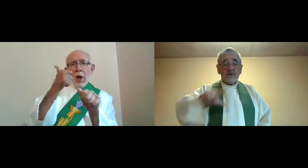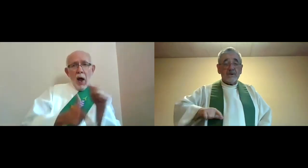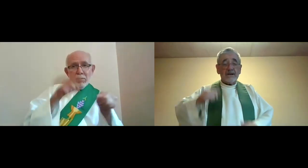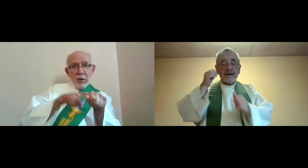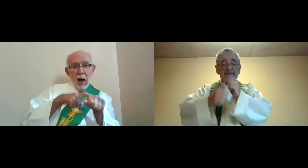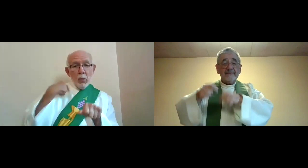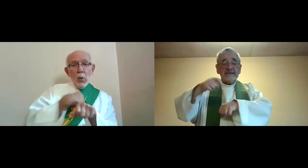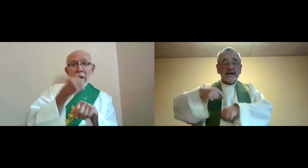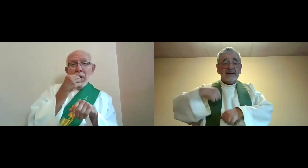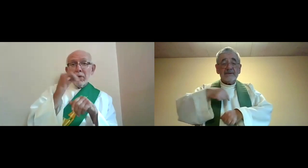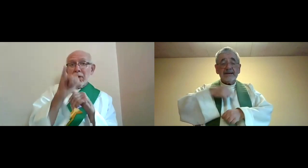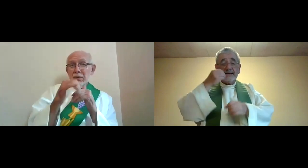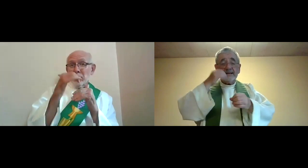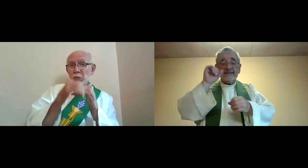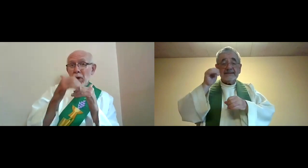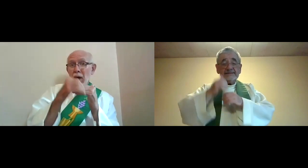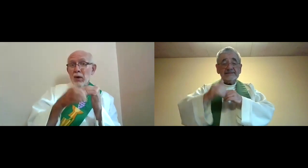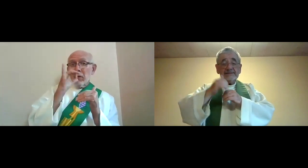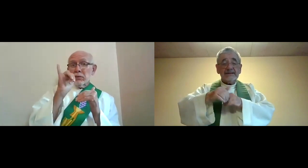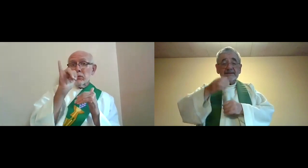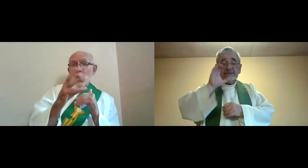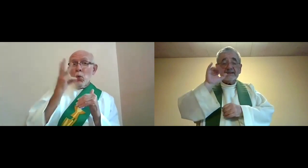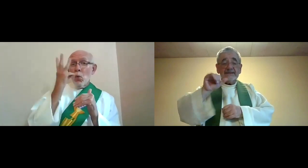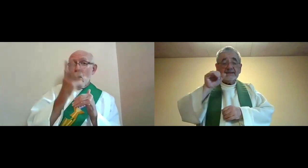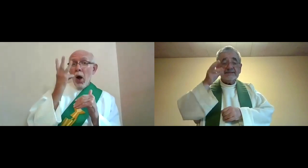When we eat this bread and drink this cup,